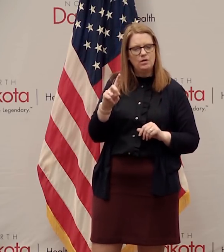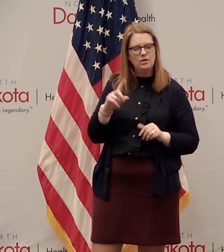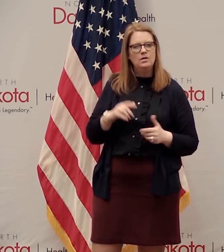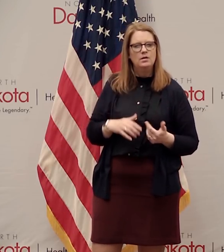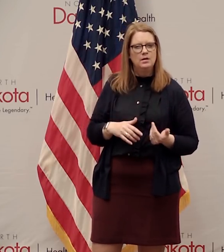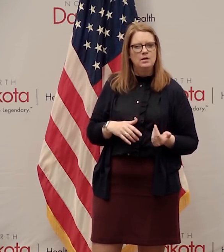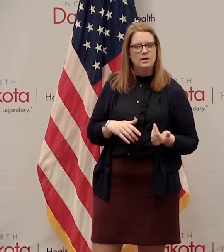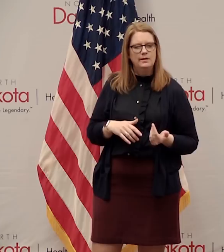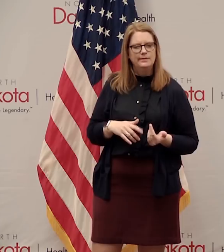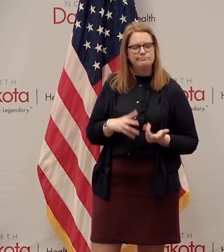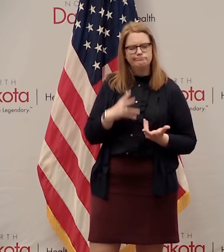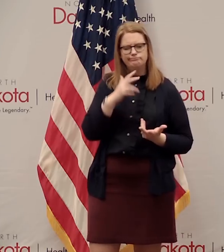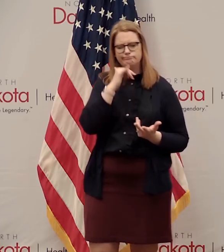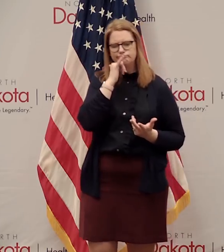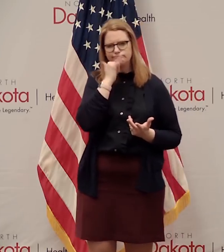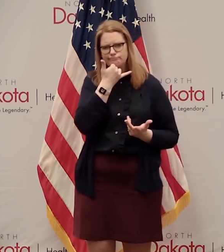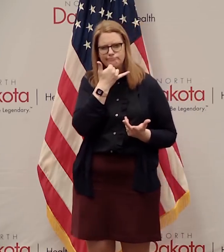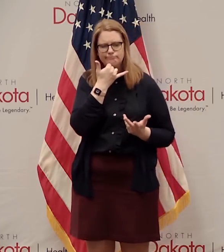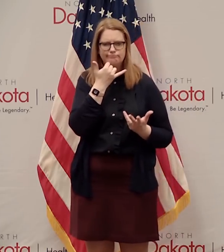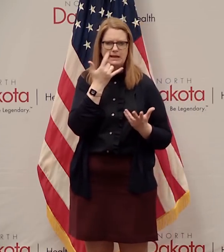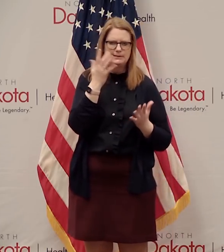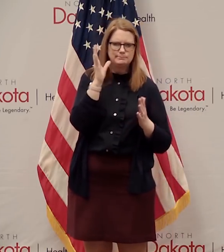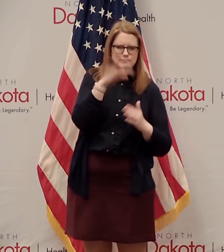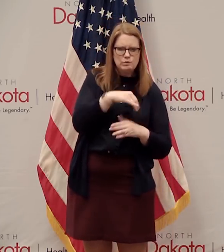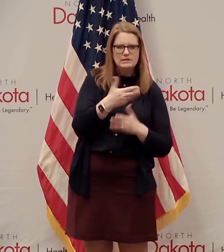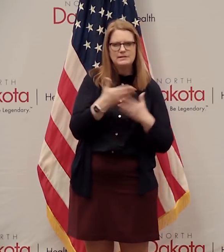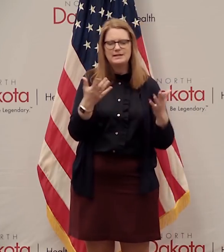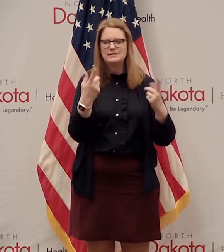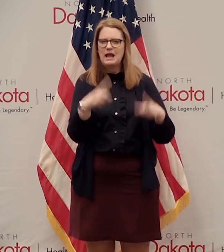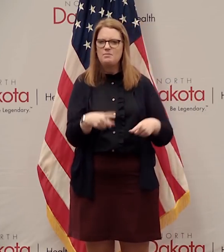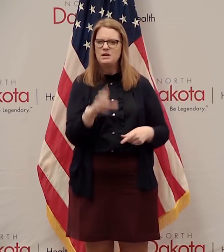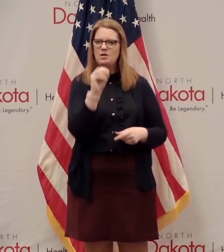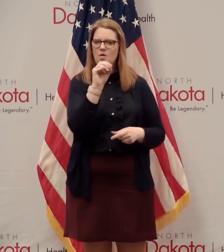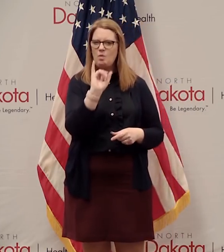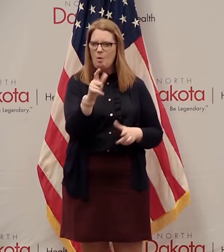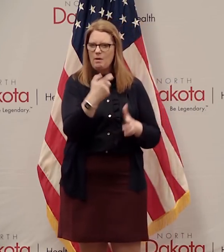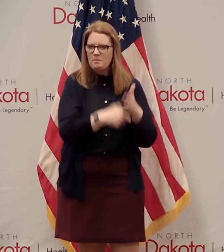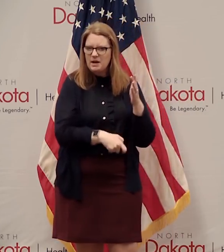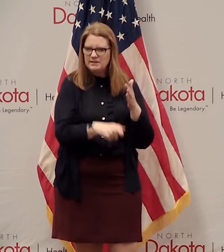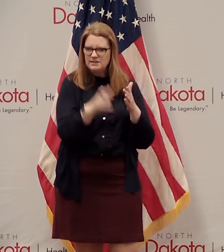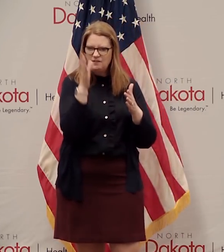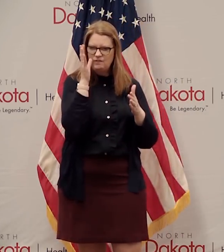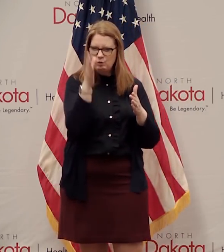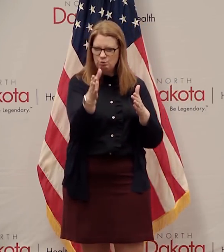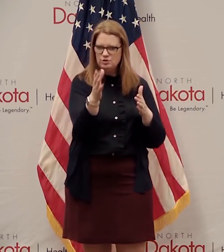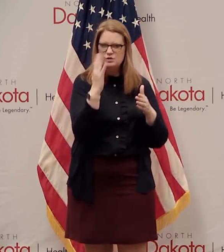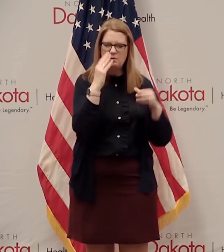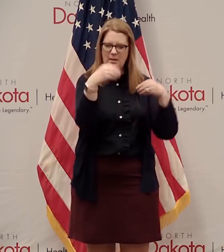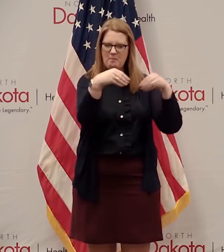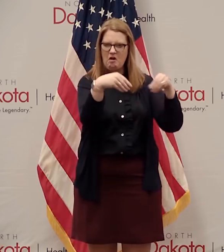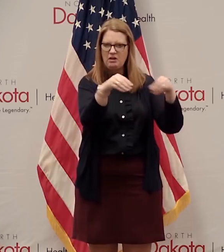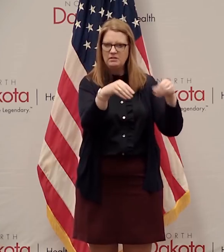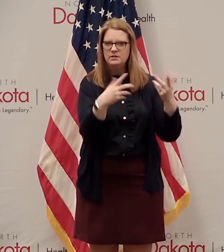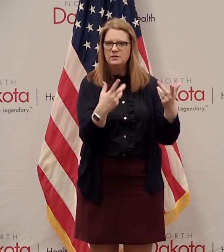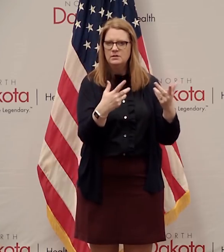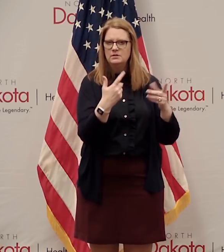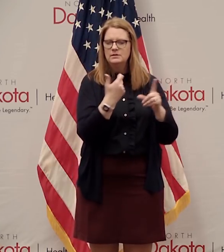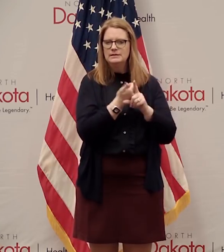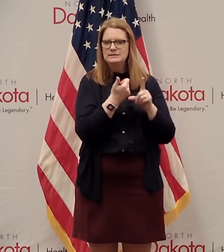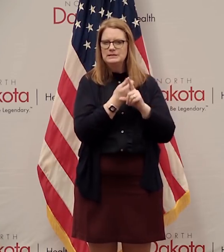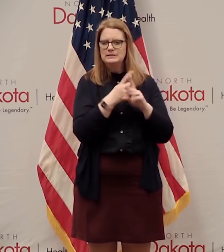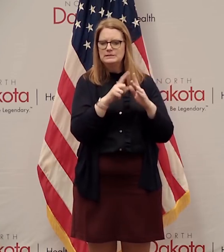certain anomalies going on today in the oil price futures market, which oil price future market started